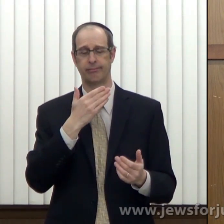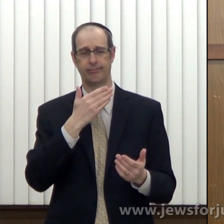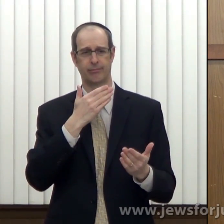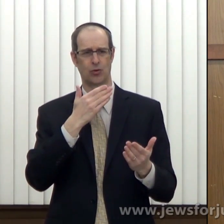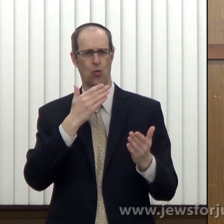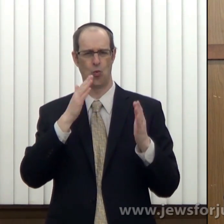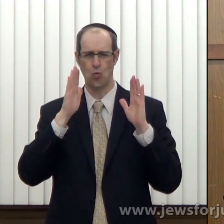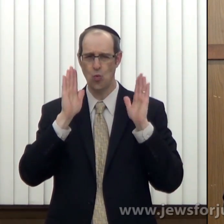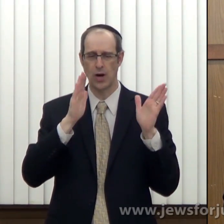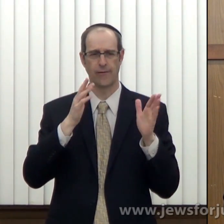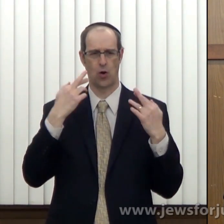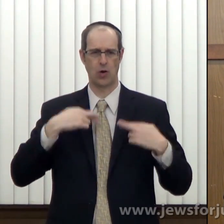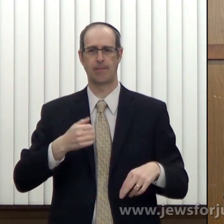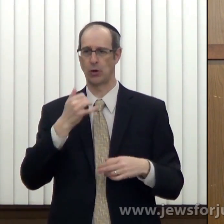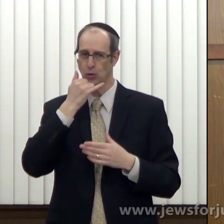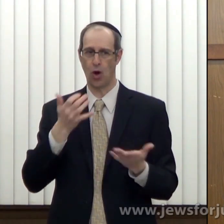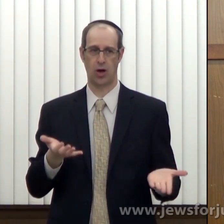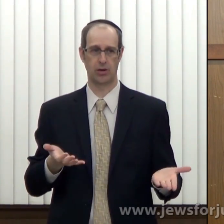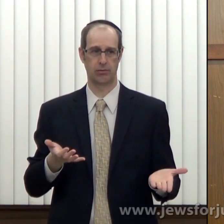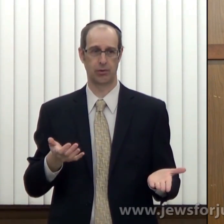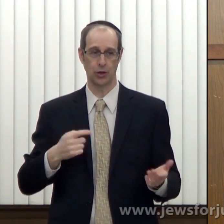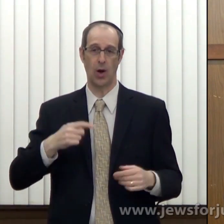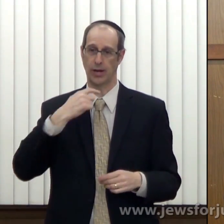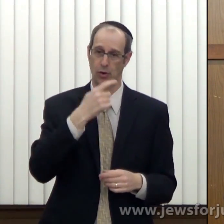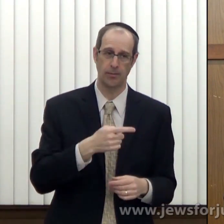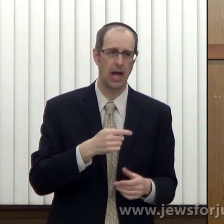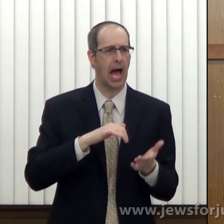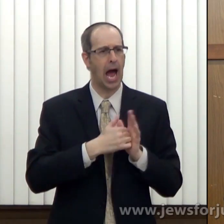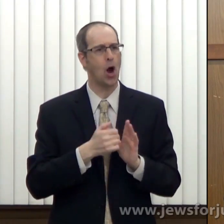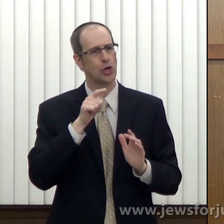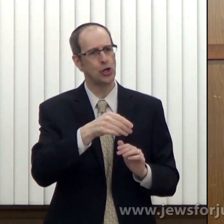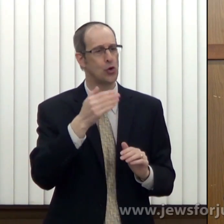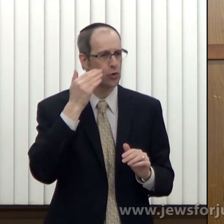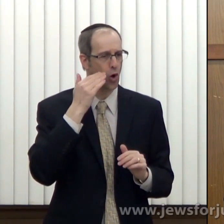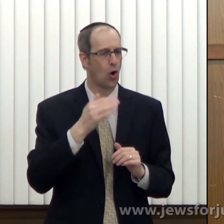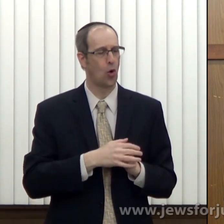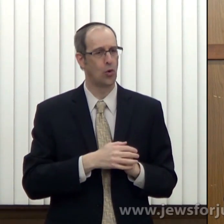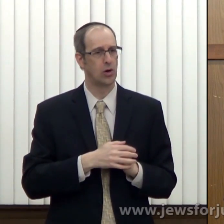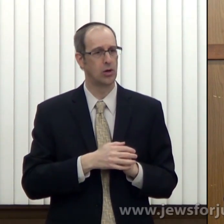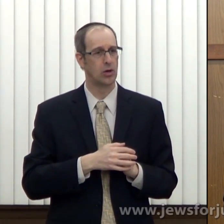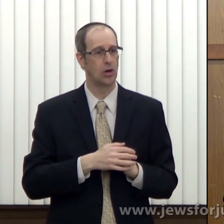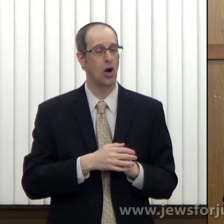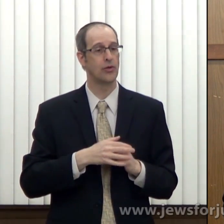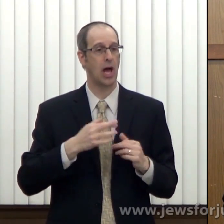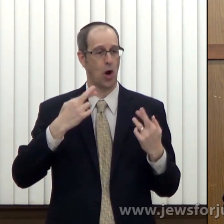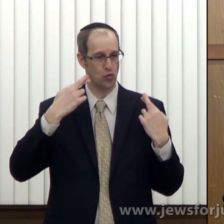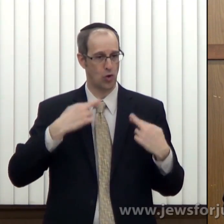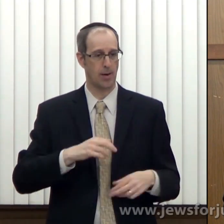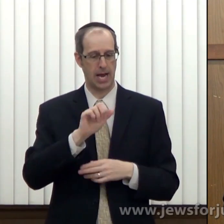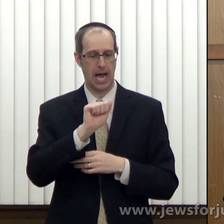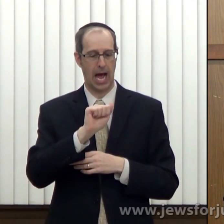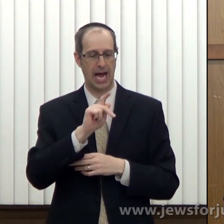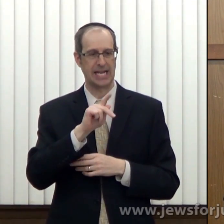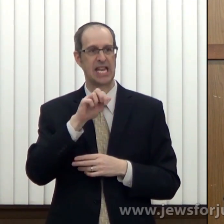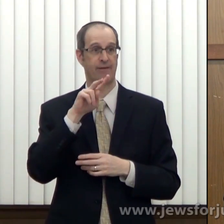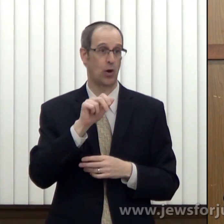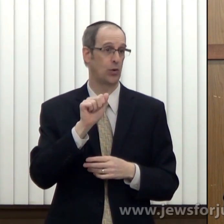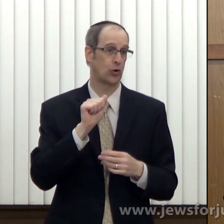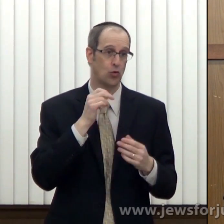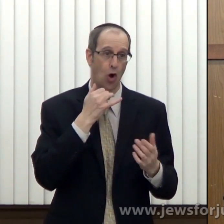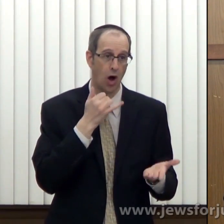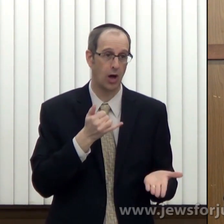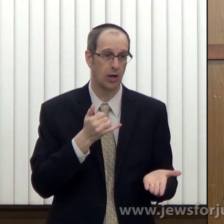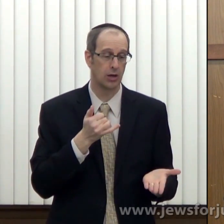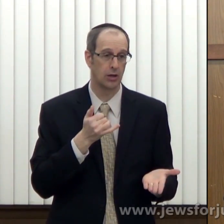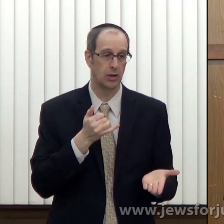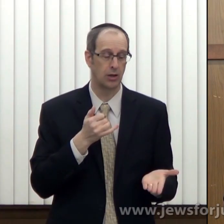wrong, I said to this Christian, how do you know Rabbi Akiva was wrong? I